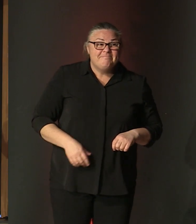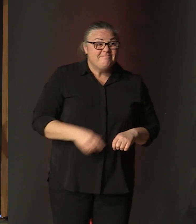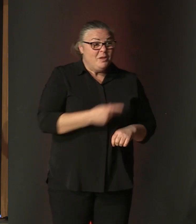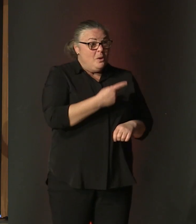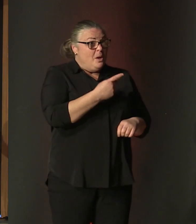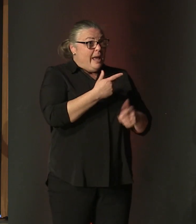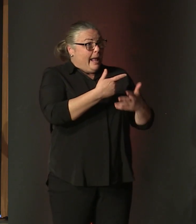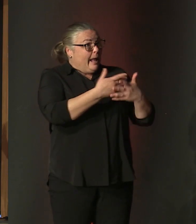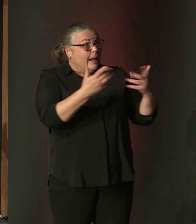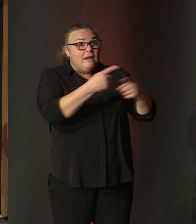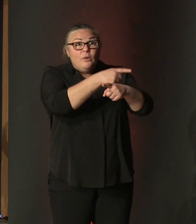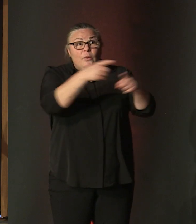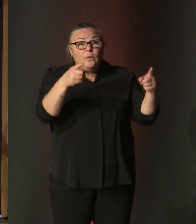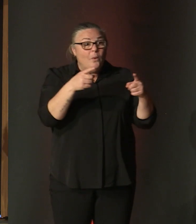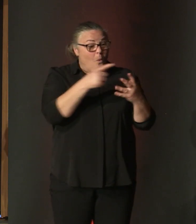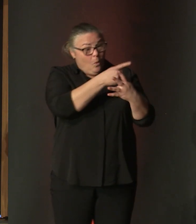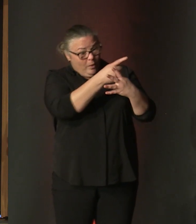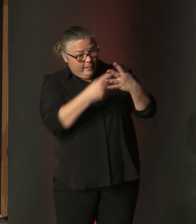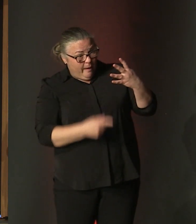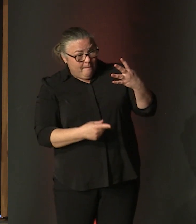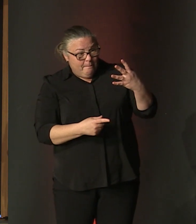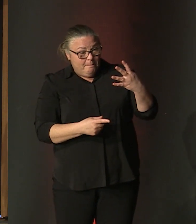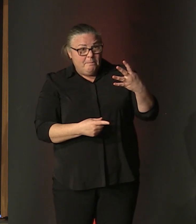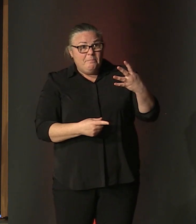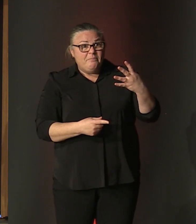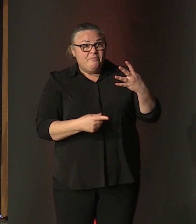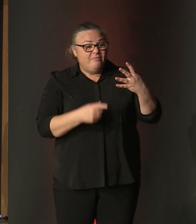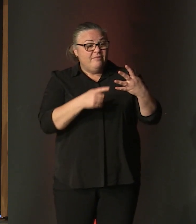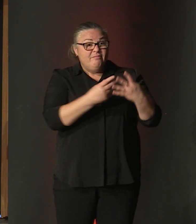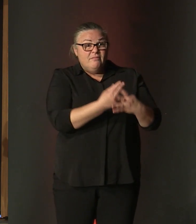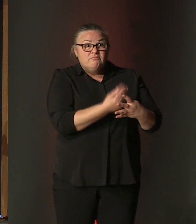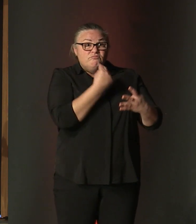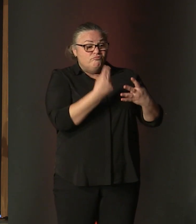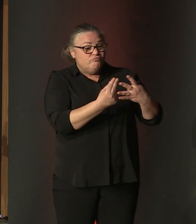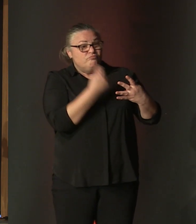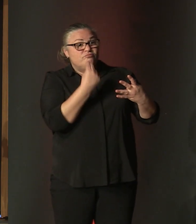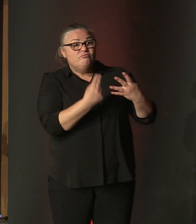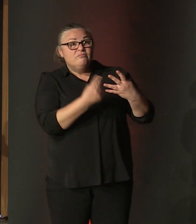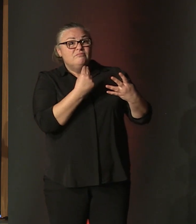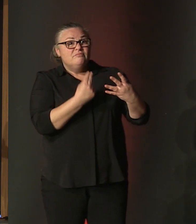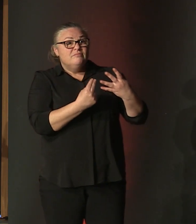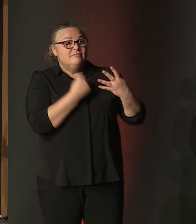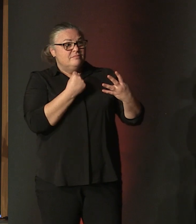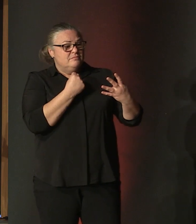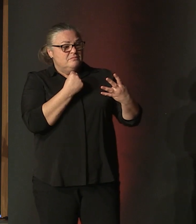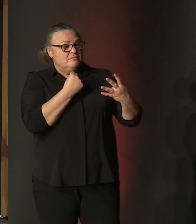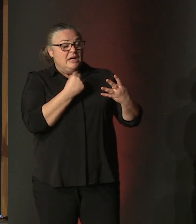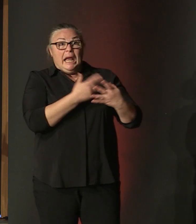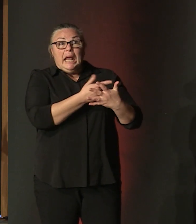Did any one of those 4 voice messages cancel out the